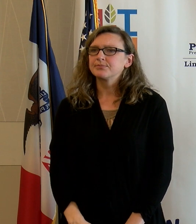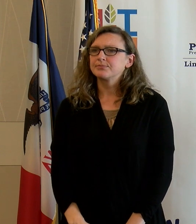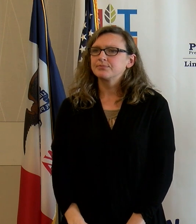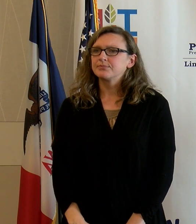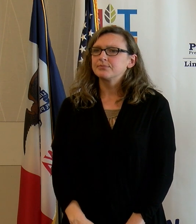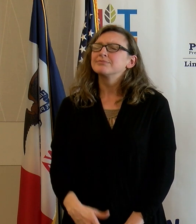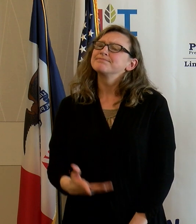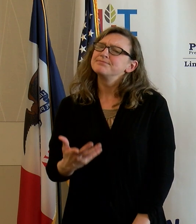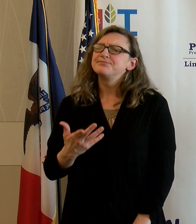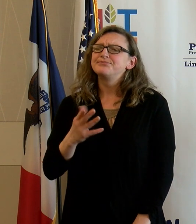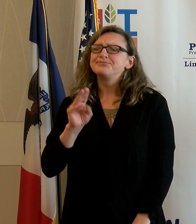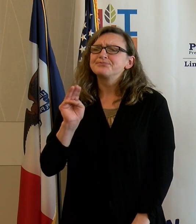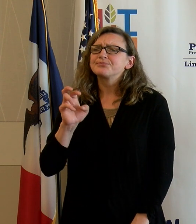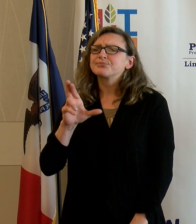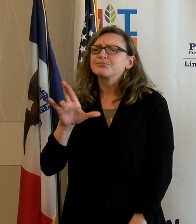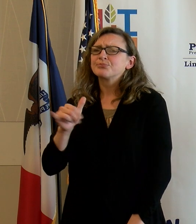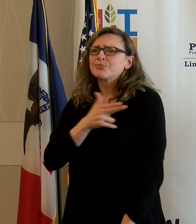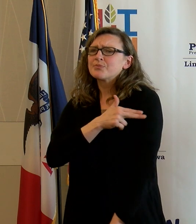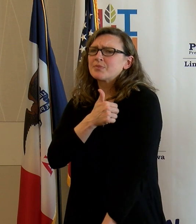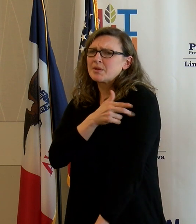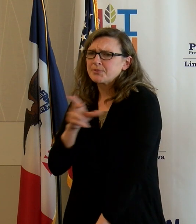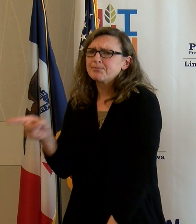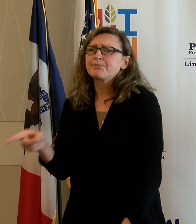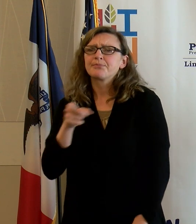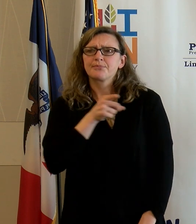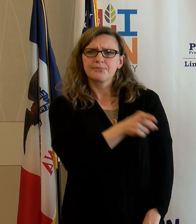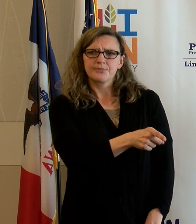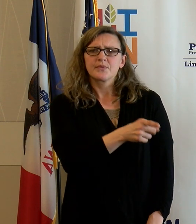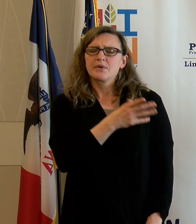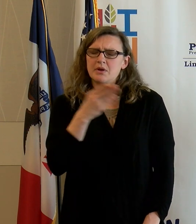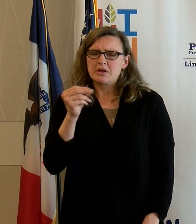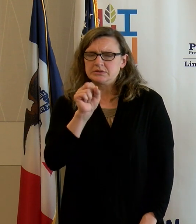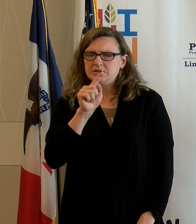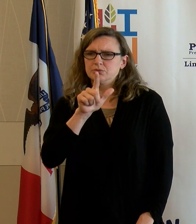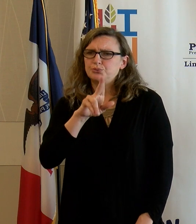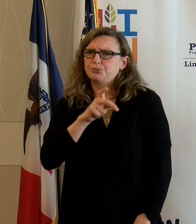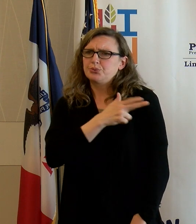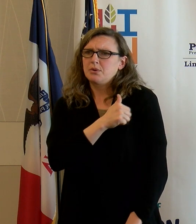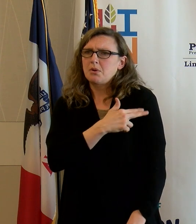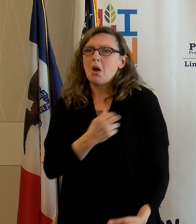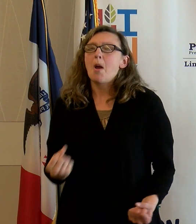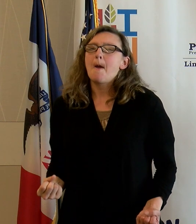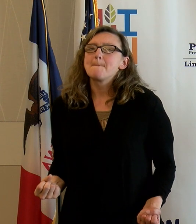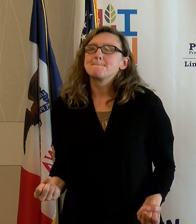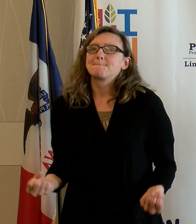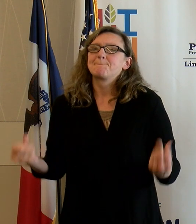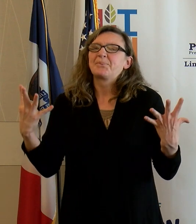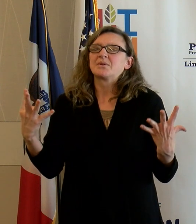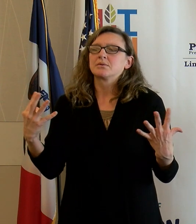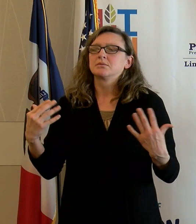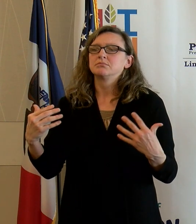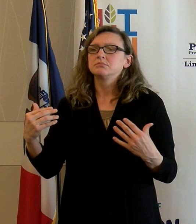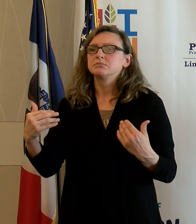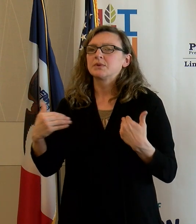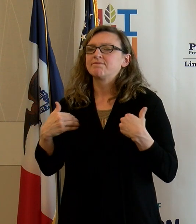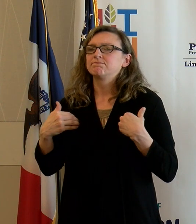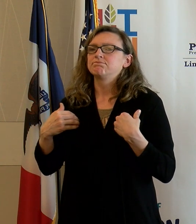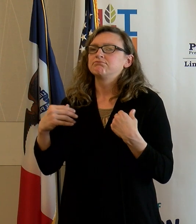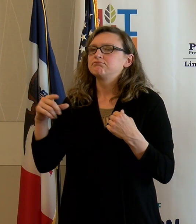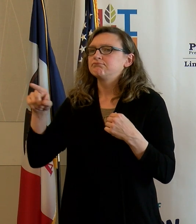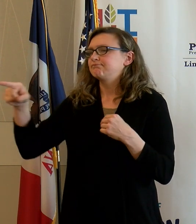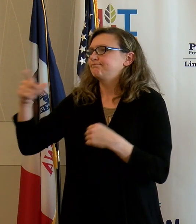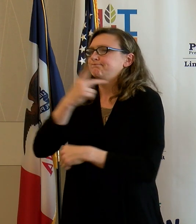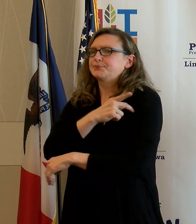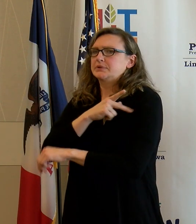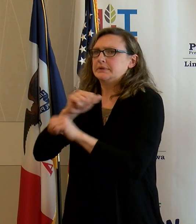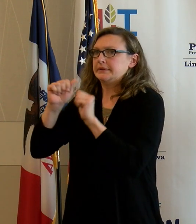many at St. Luke's, what the hospital's capacity is for COVID-19 patients, and how many out-of-county COVID